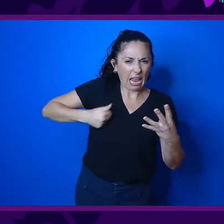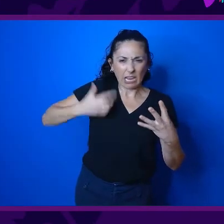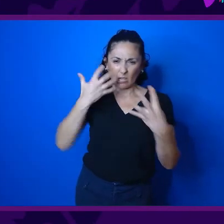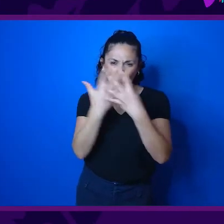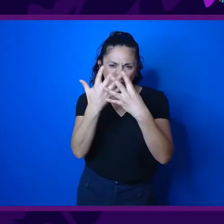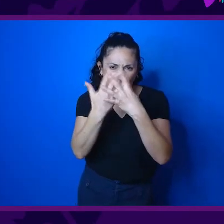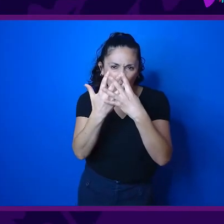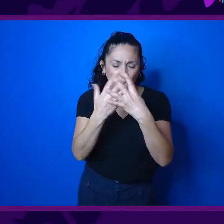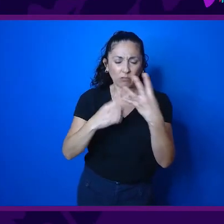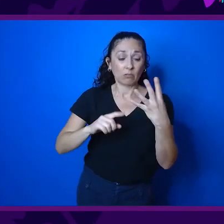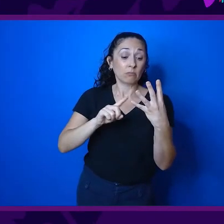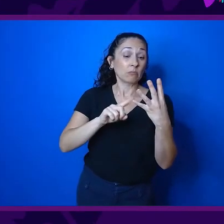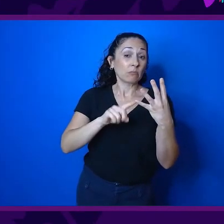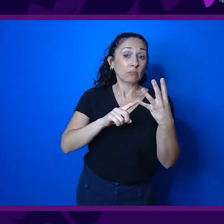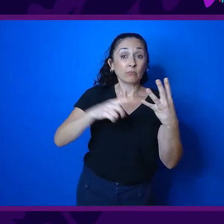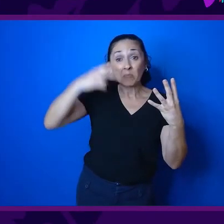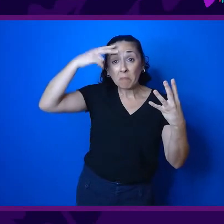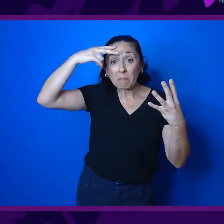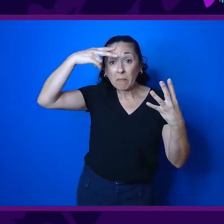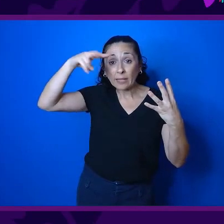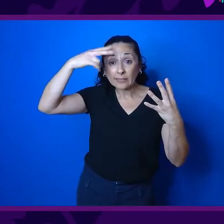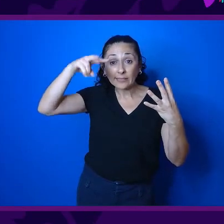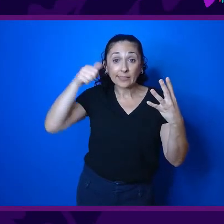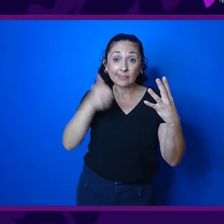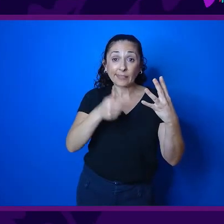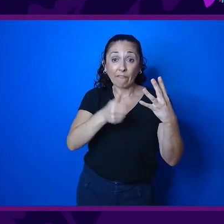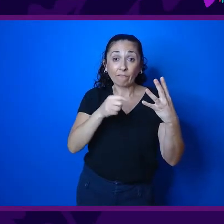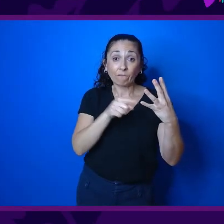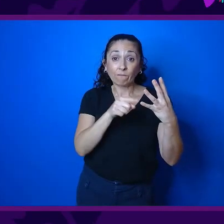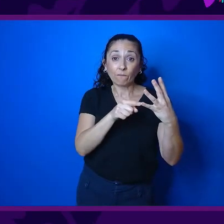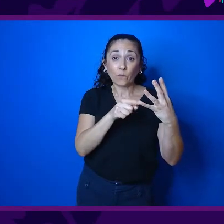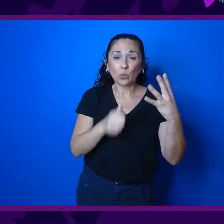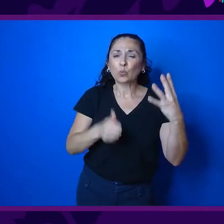or because they were of Mexican descent?